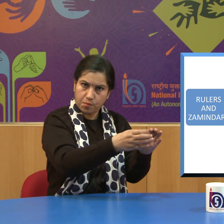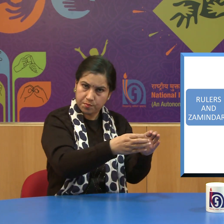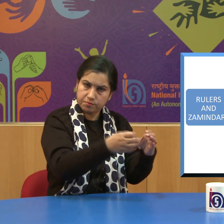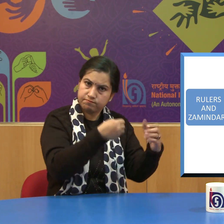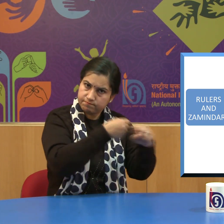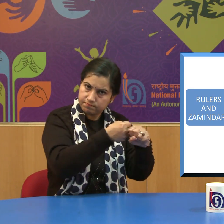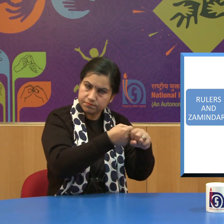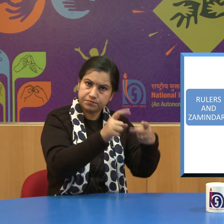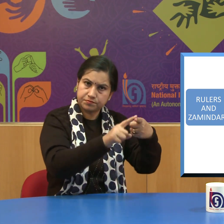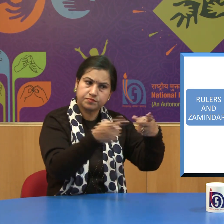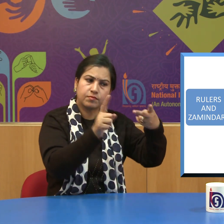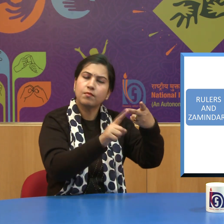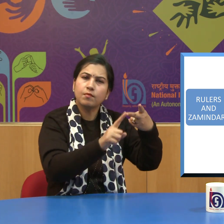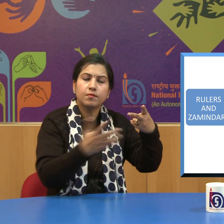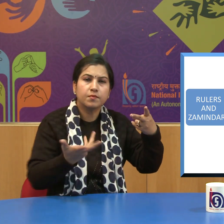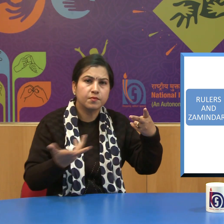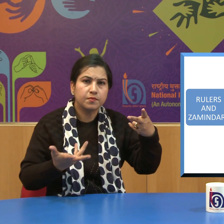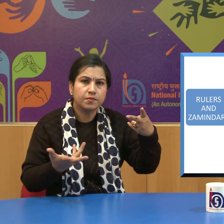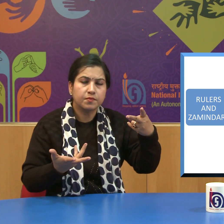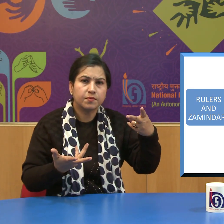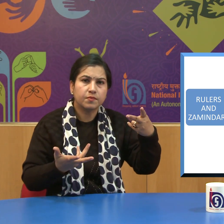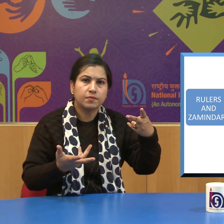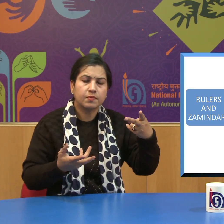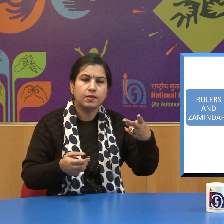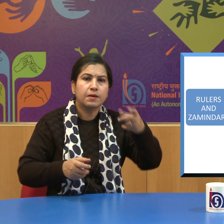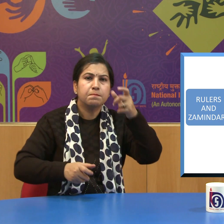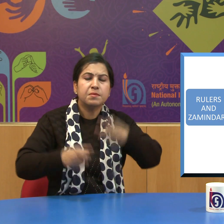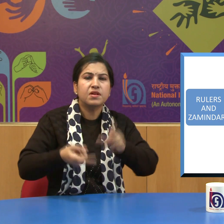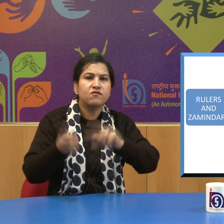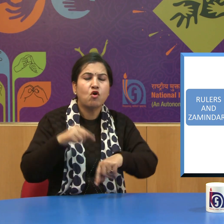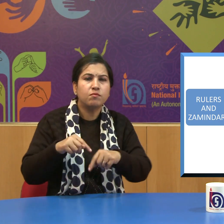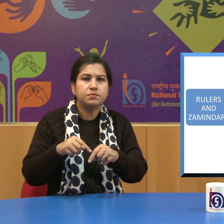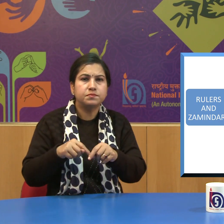the second group of people was tribal people,